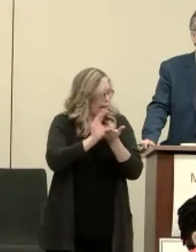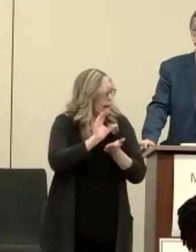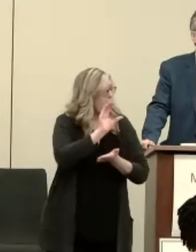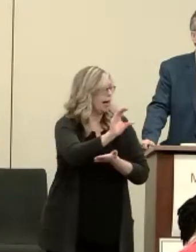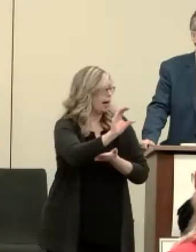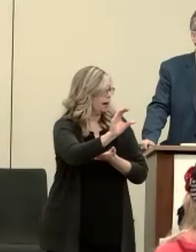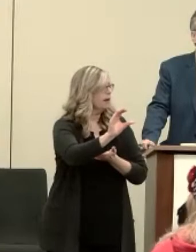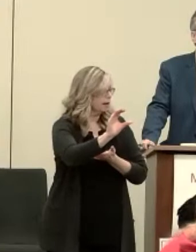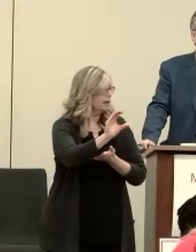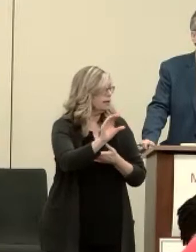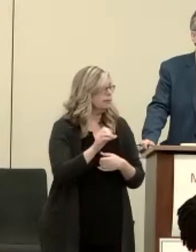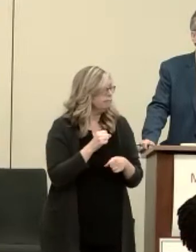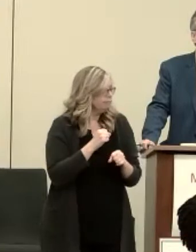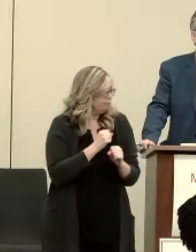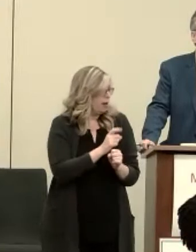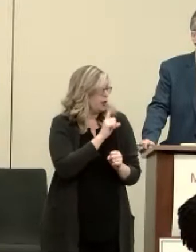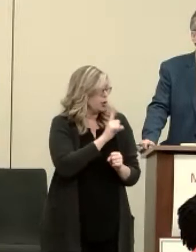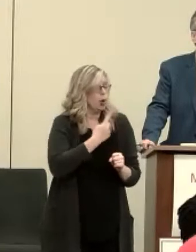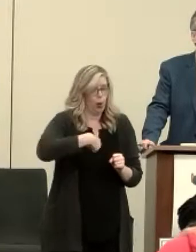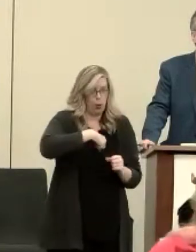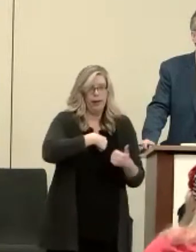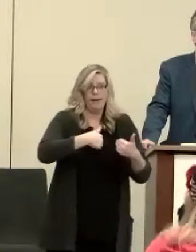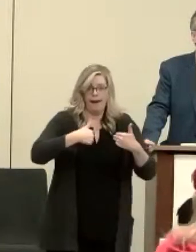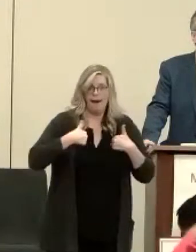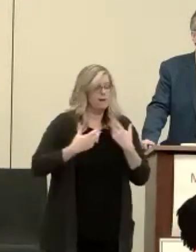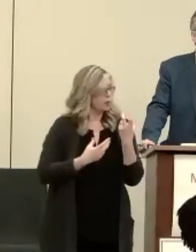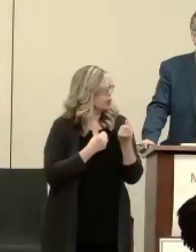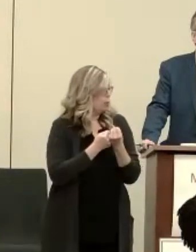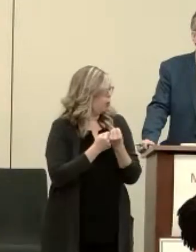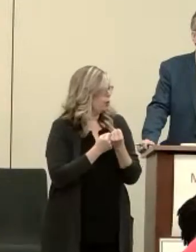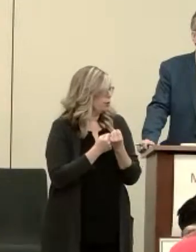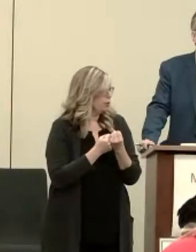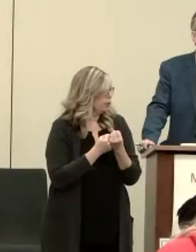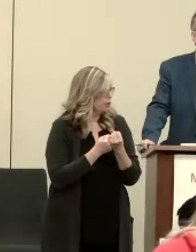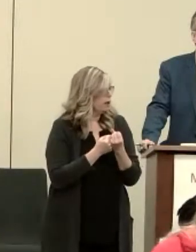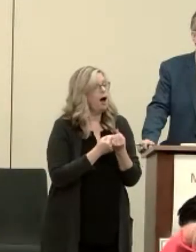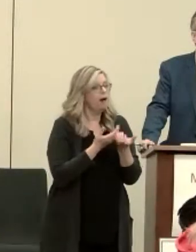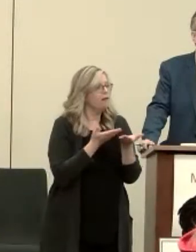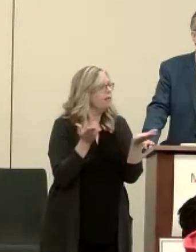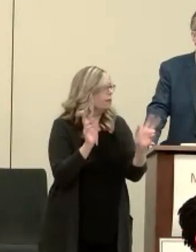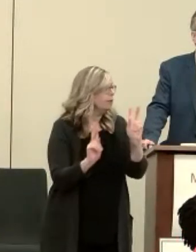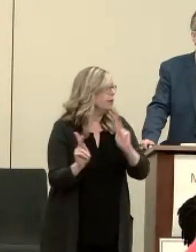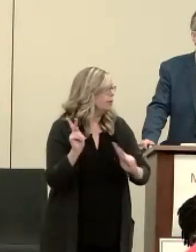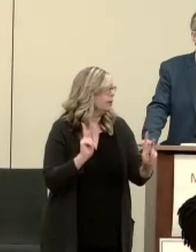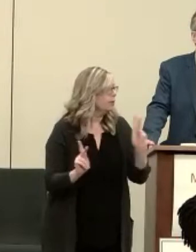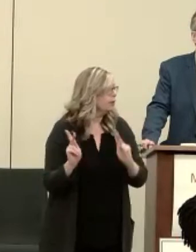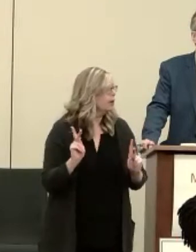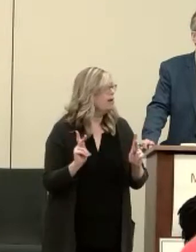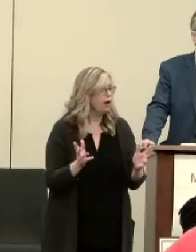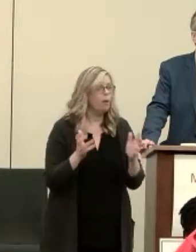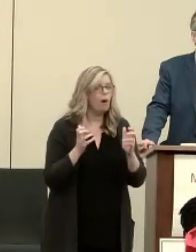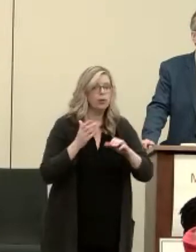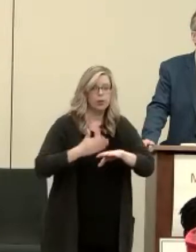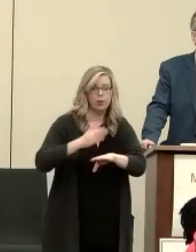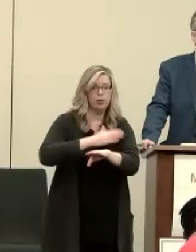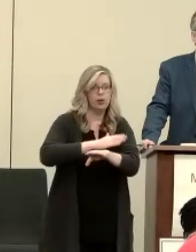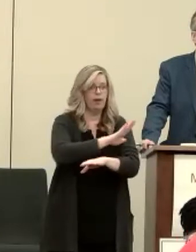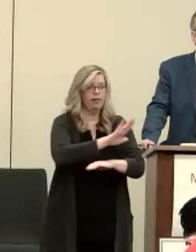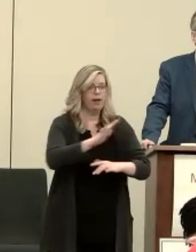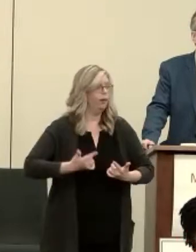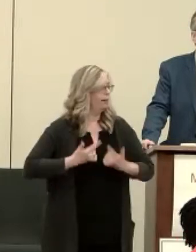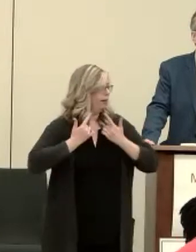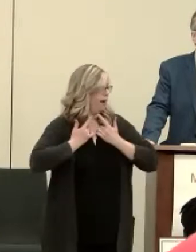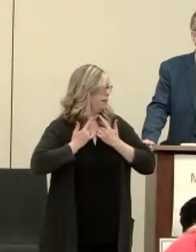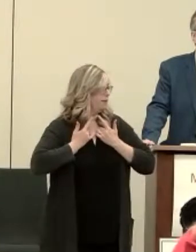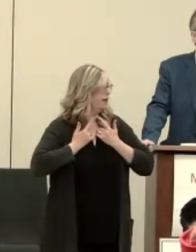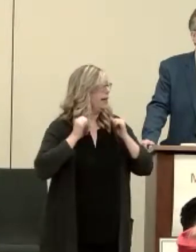ensure that we have the supports of people that are wanting to enhance their lives by speaking